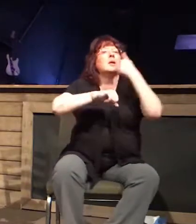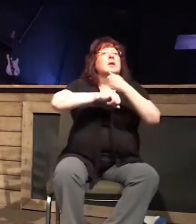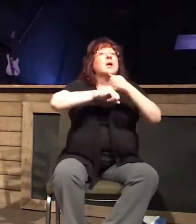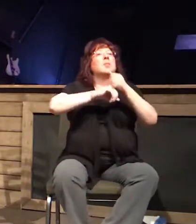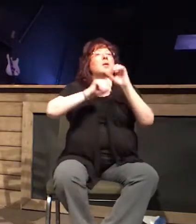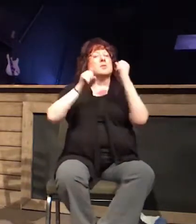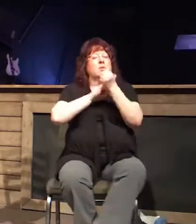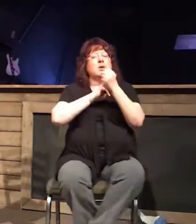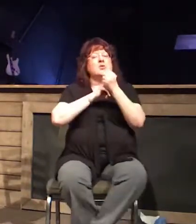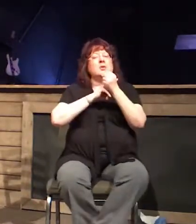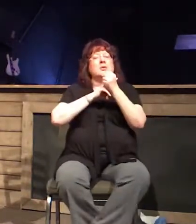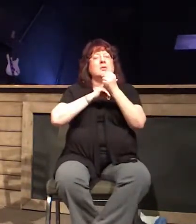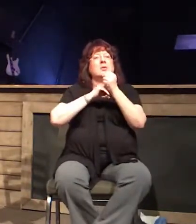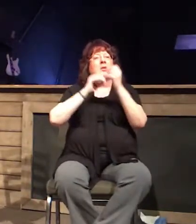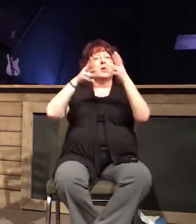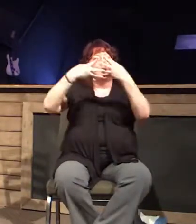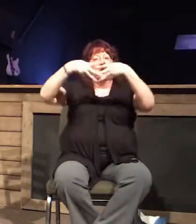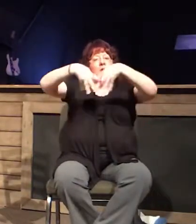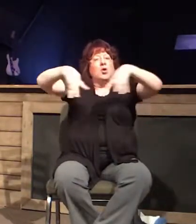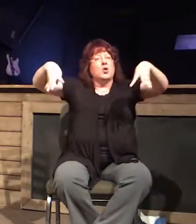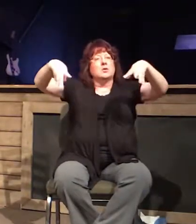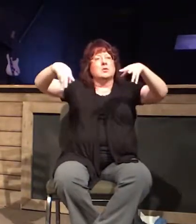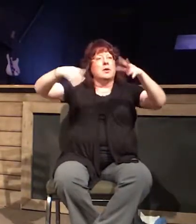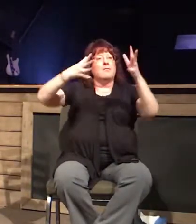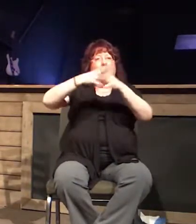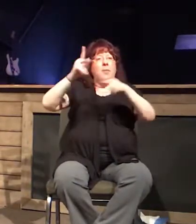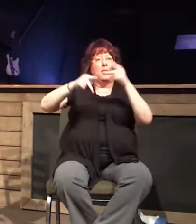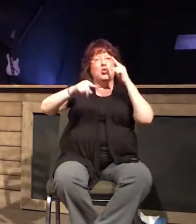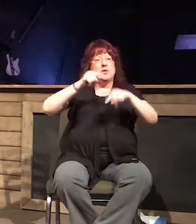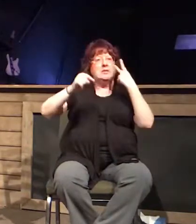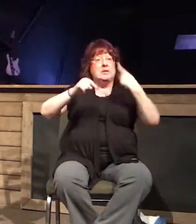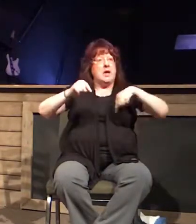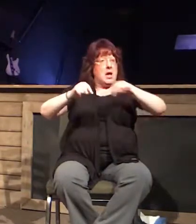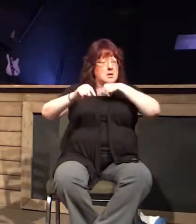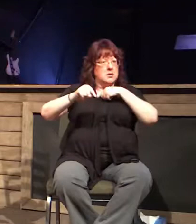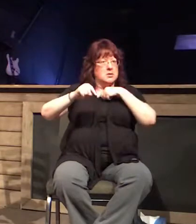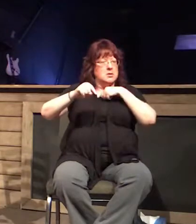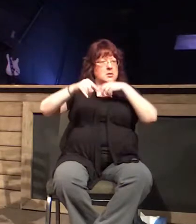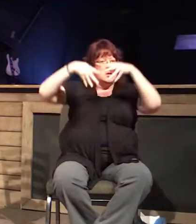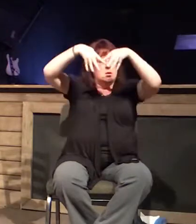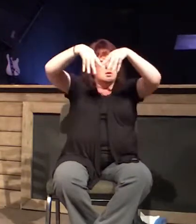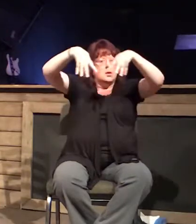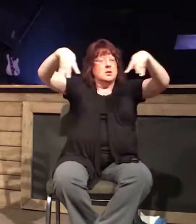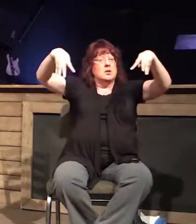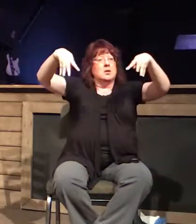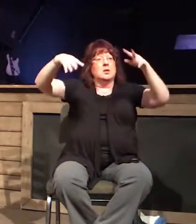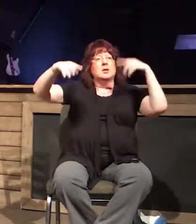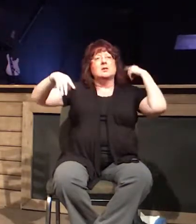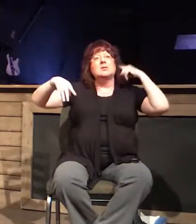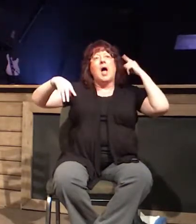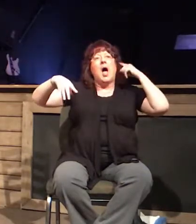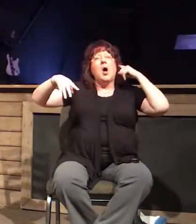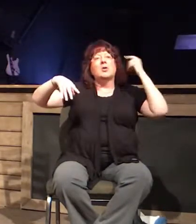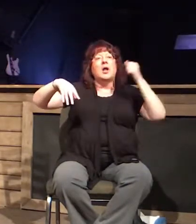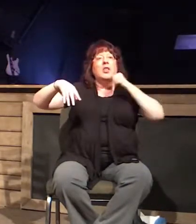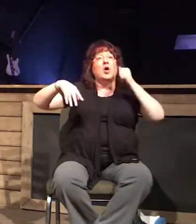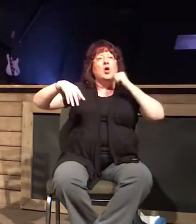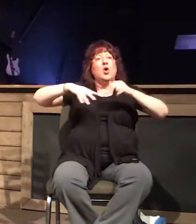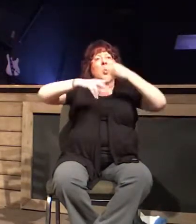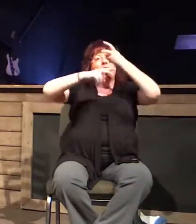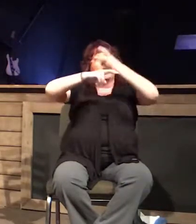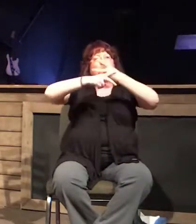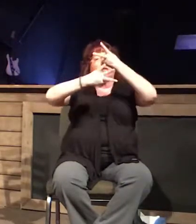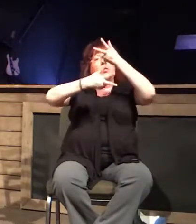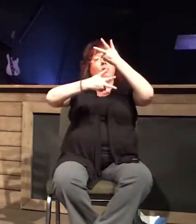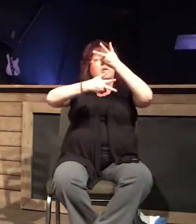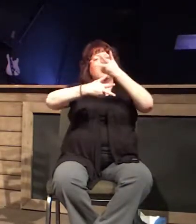scene. And they pulled these curtains so that no one in this football stadium could see us. And they started an audio of the girl on the hood of the